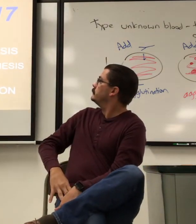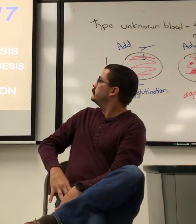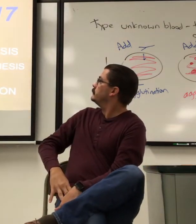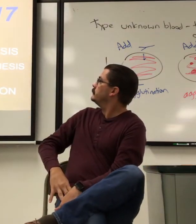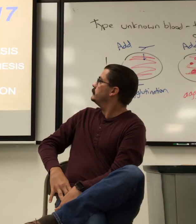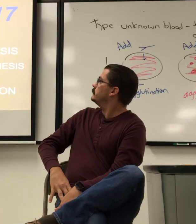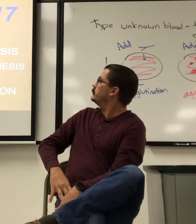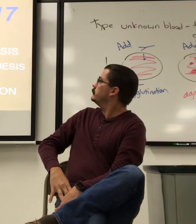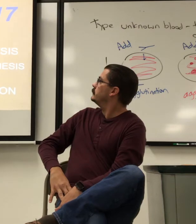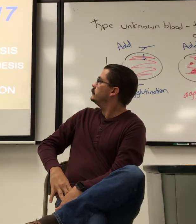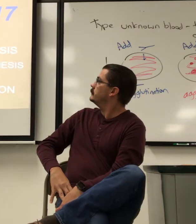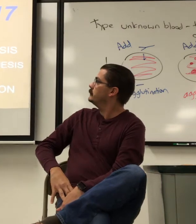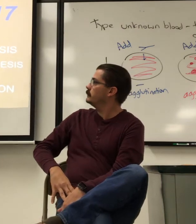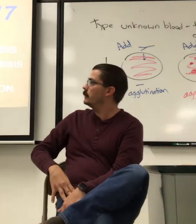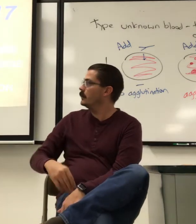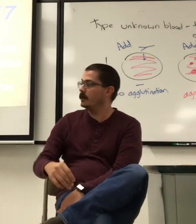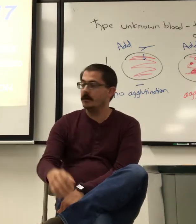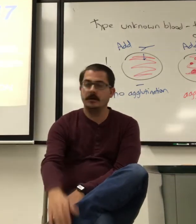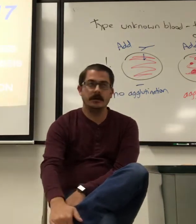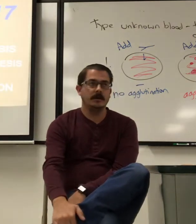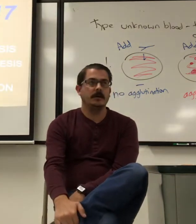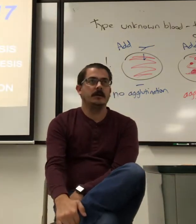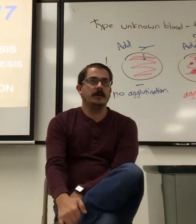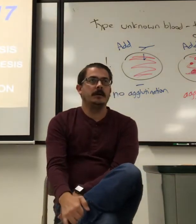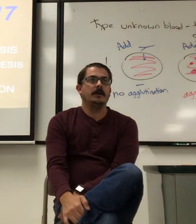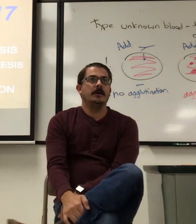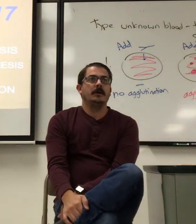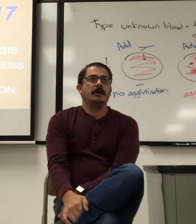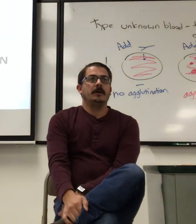ones with these topic headings. We'll start with